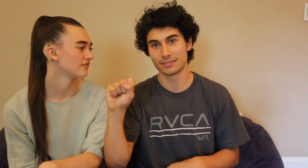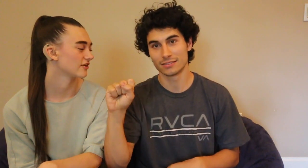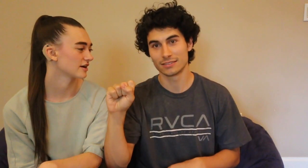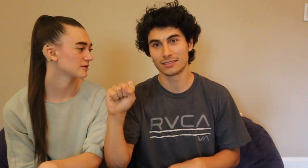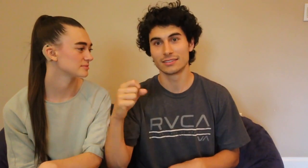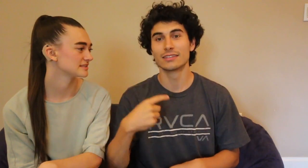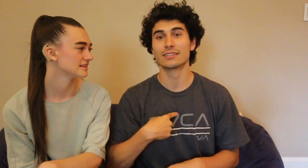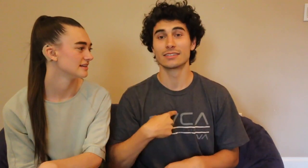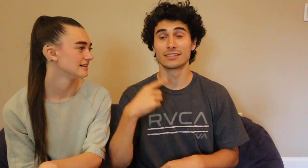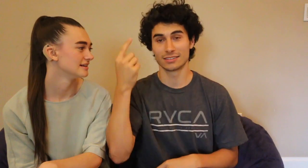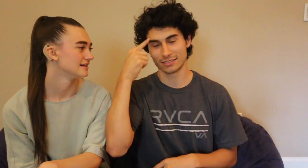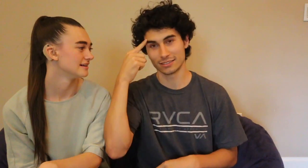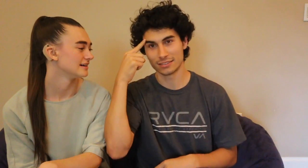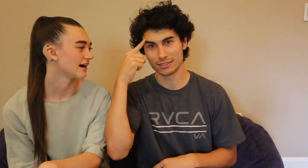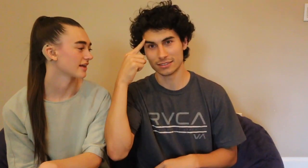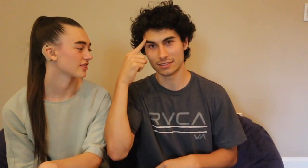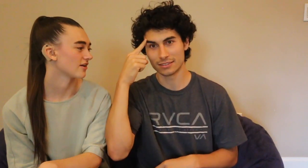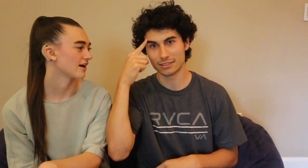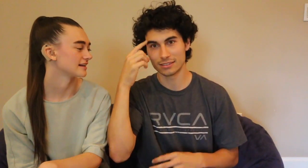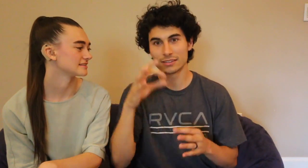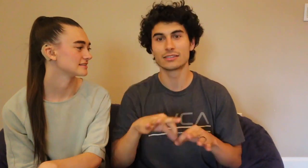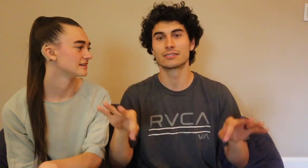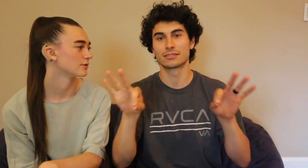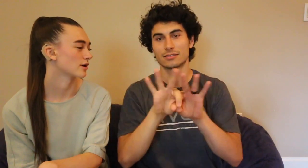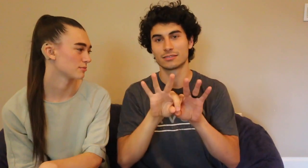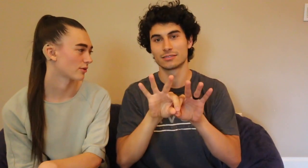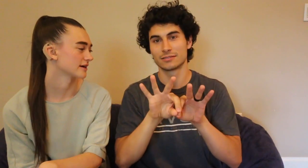Verbs I thought were important.